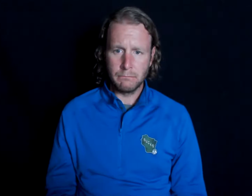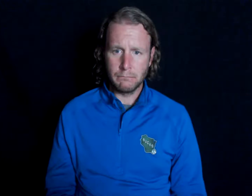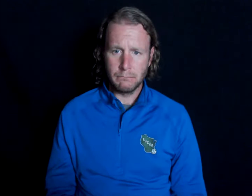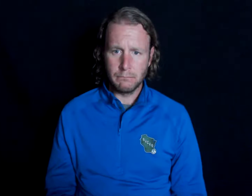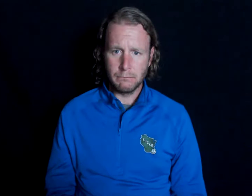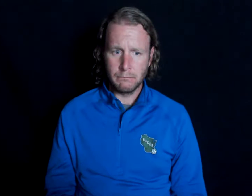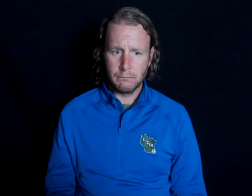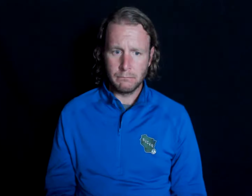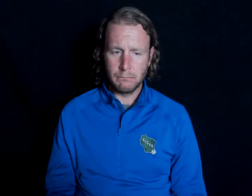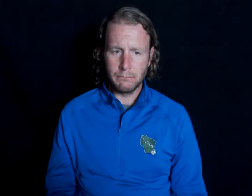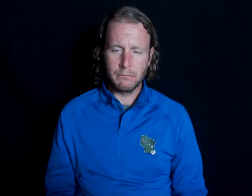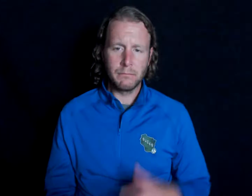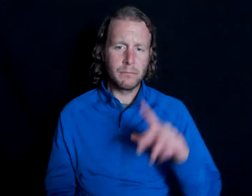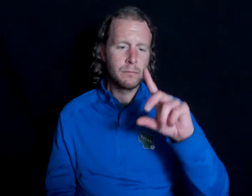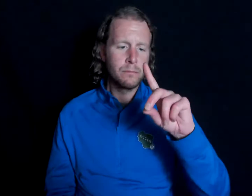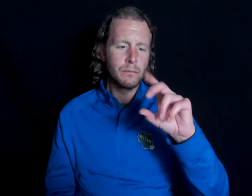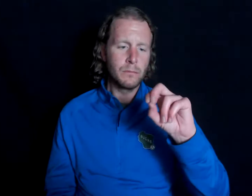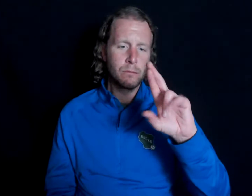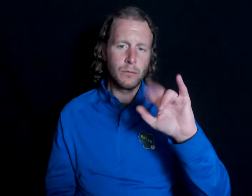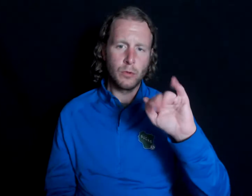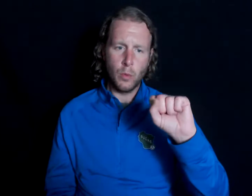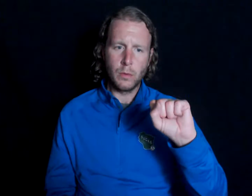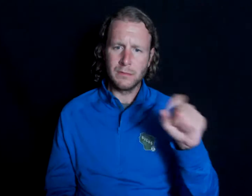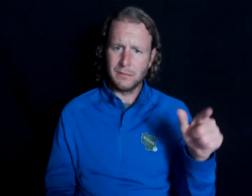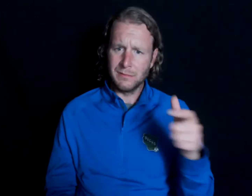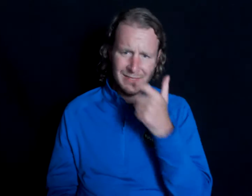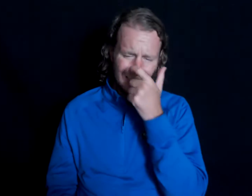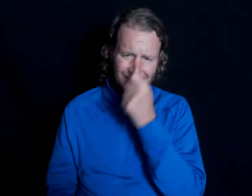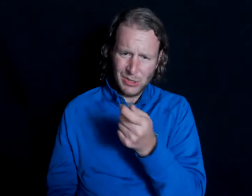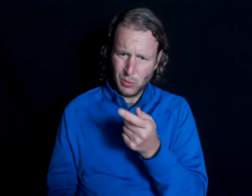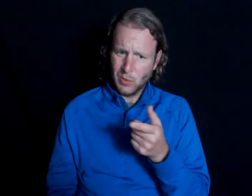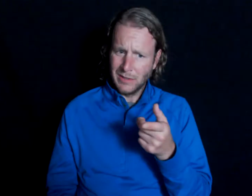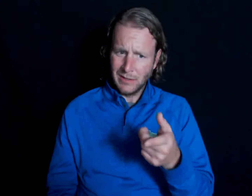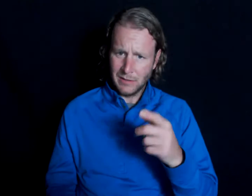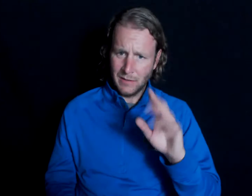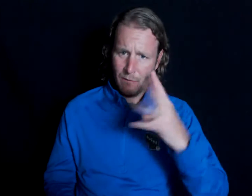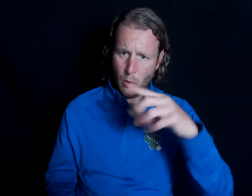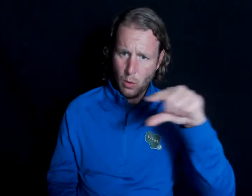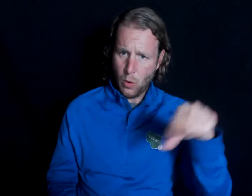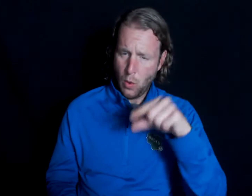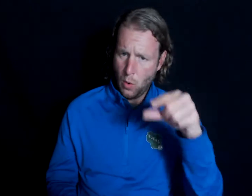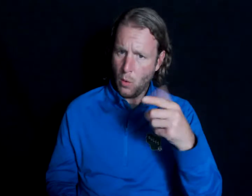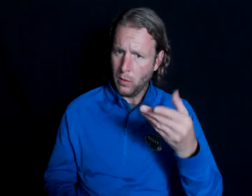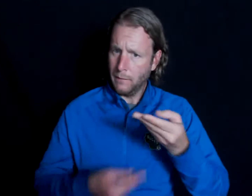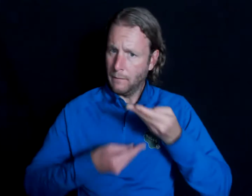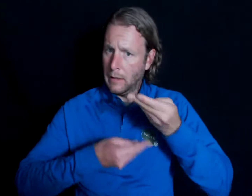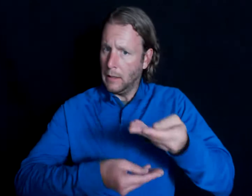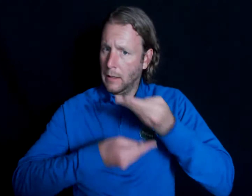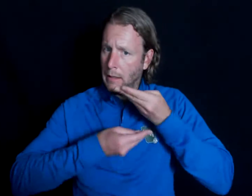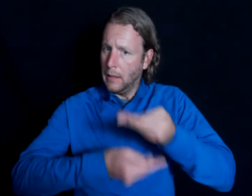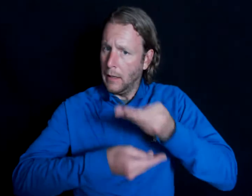But it's interesting, Mark. They've put the ball in his hands here late, at least at the initial part of the possession.